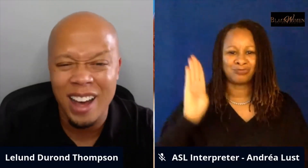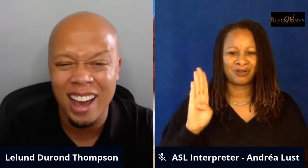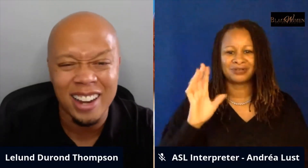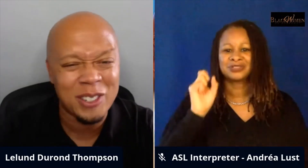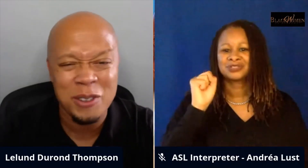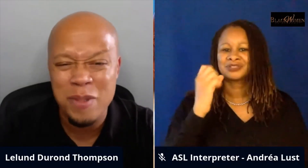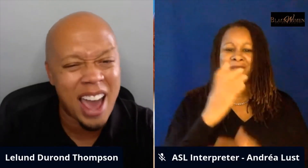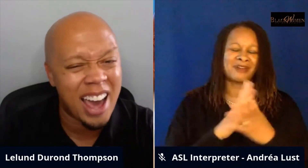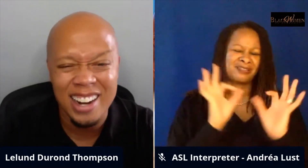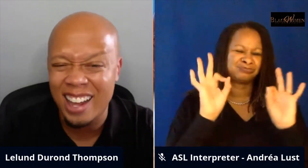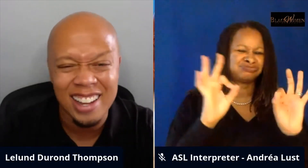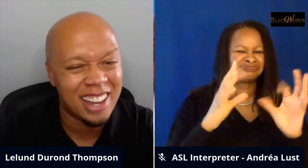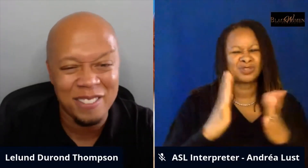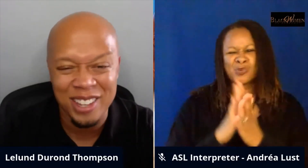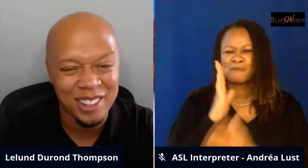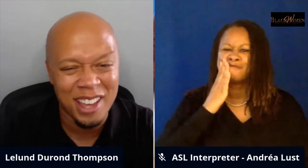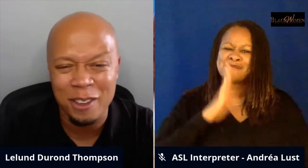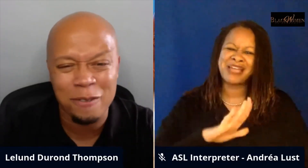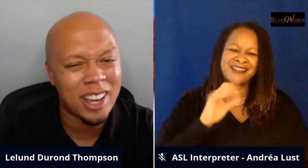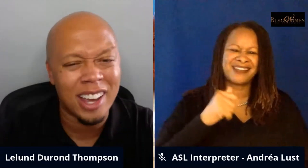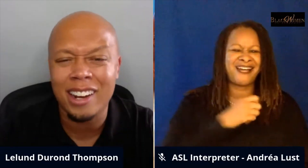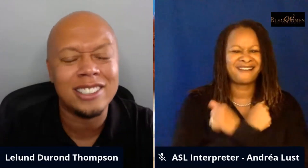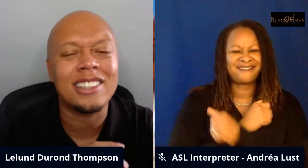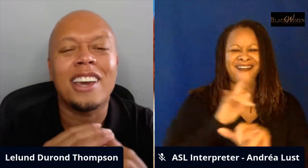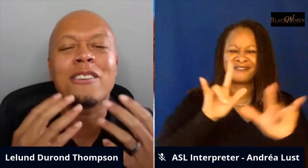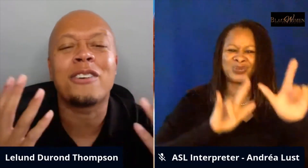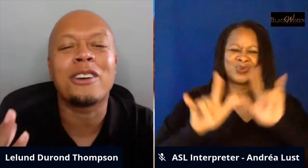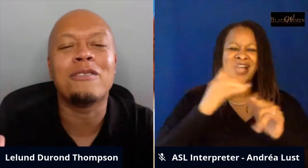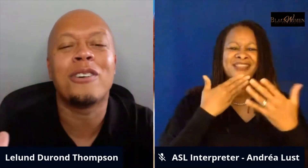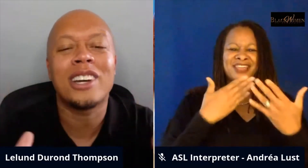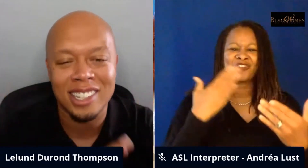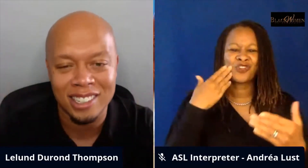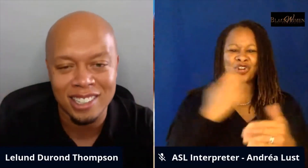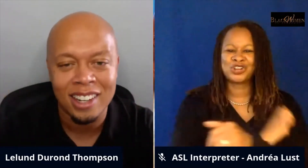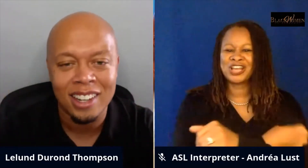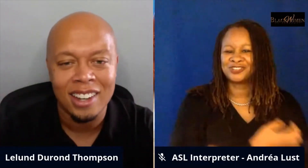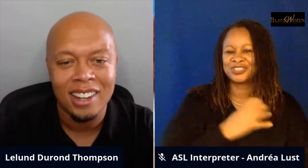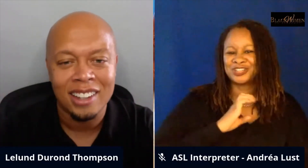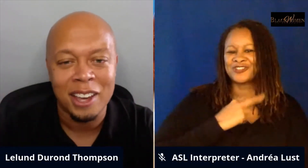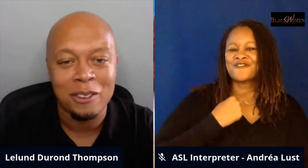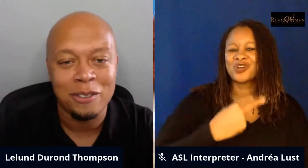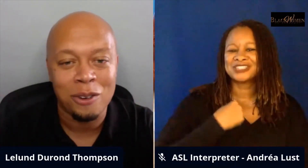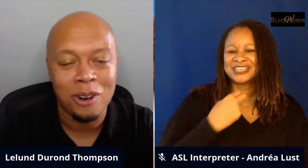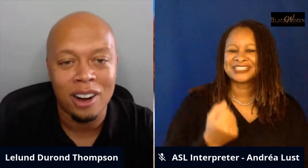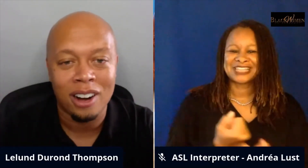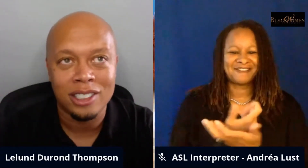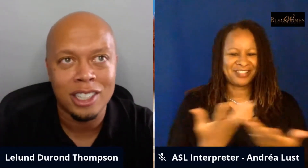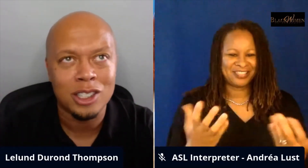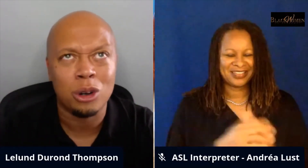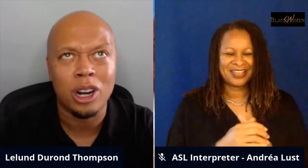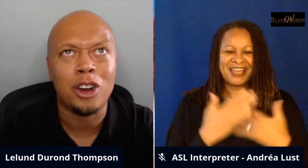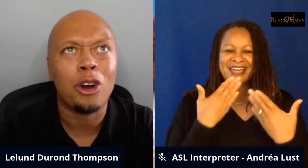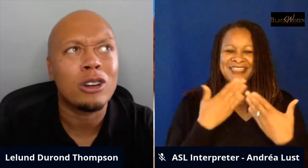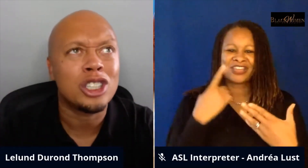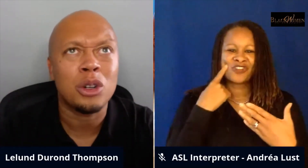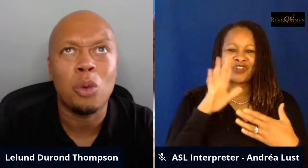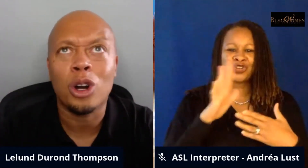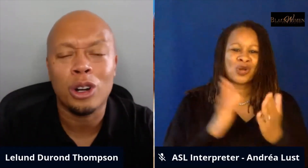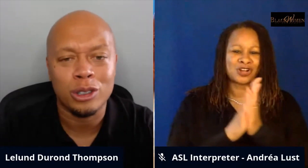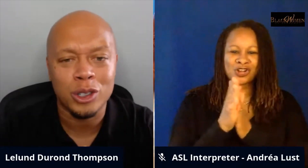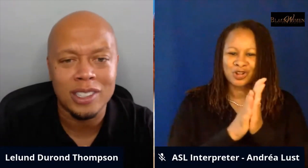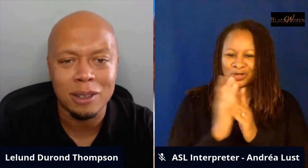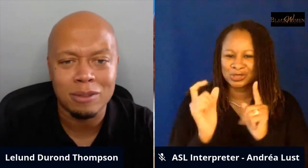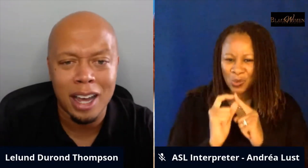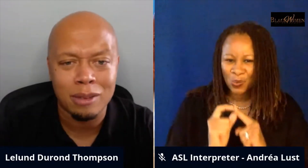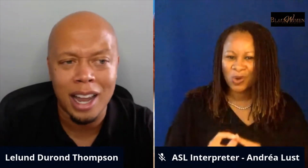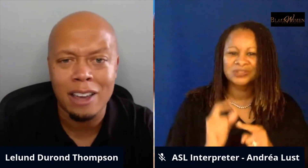of the finest. You bad, and I love you. Thank you for your energy. Thank you for your voices. Thank you for just your encouraging